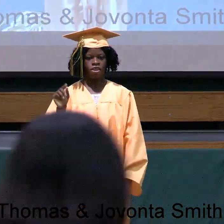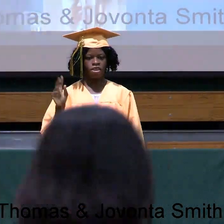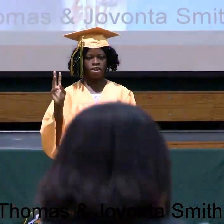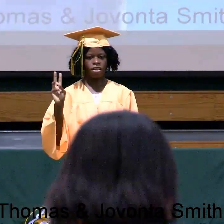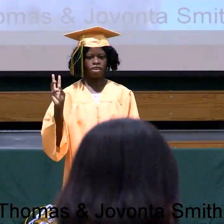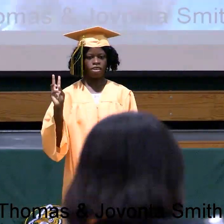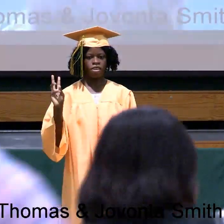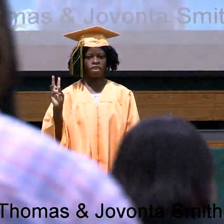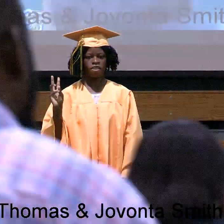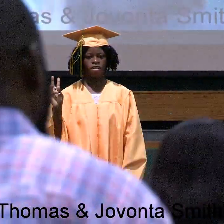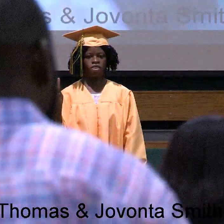of 2016.